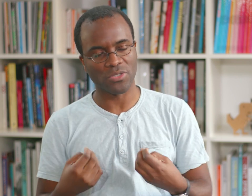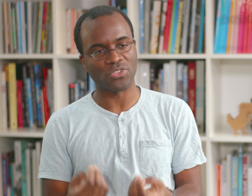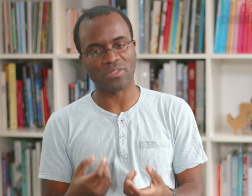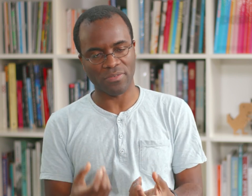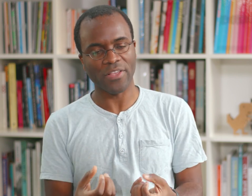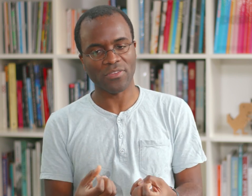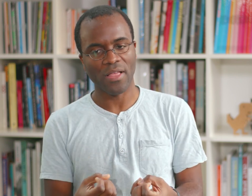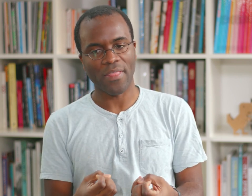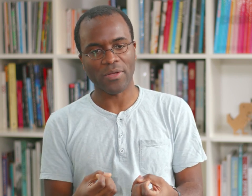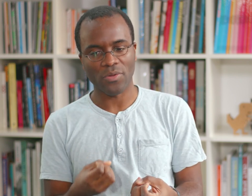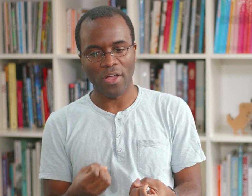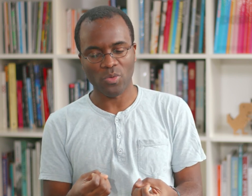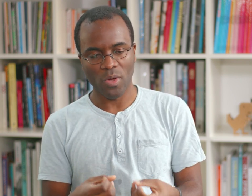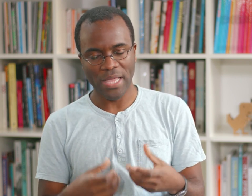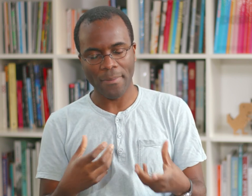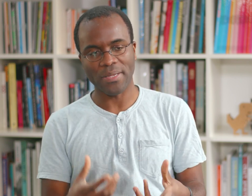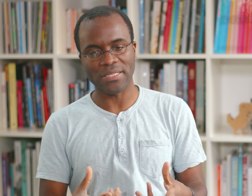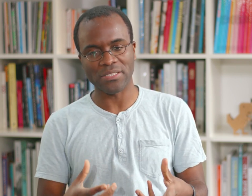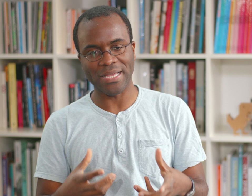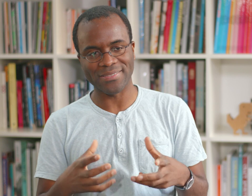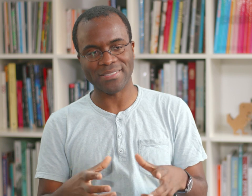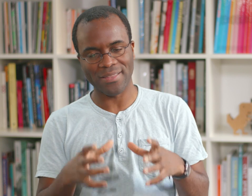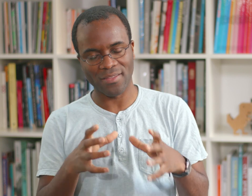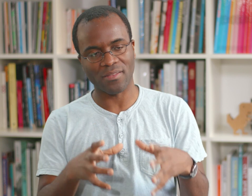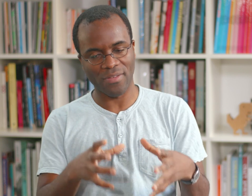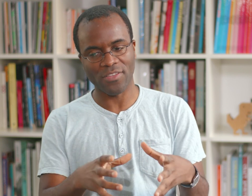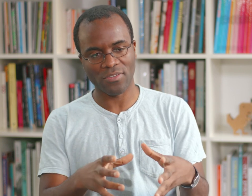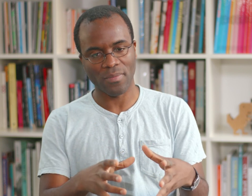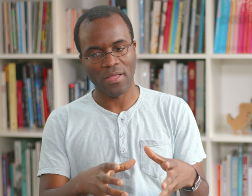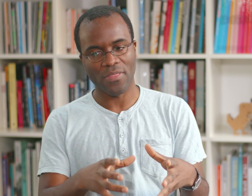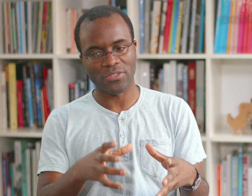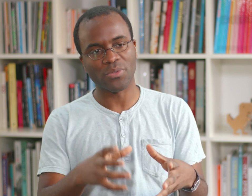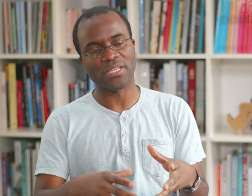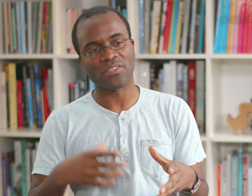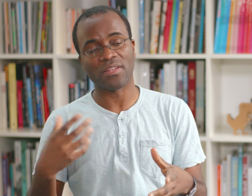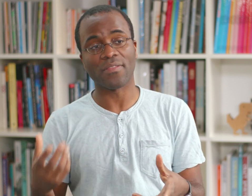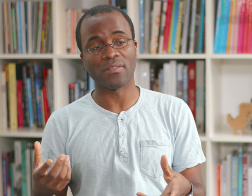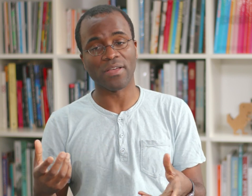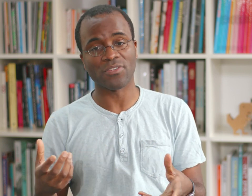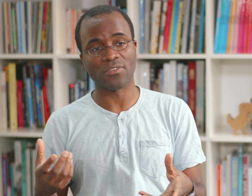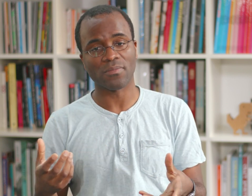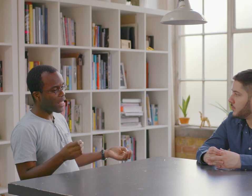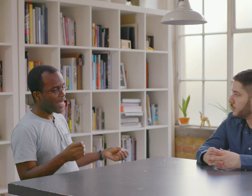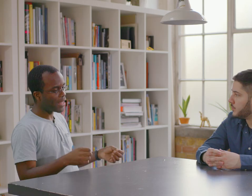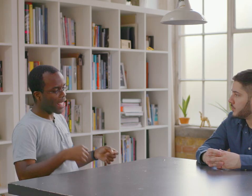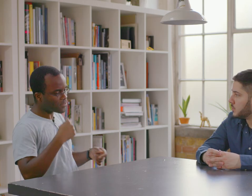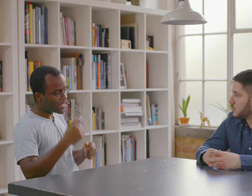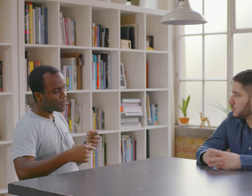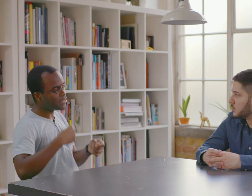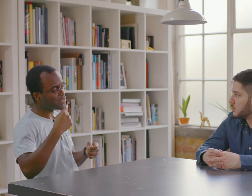the user's device they're going to ask what capabilities exist in this device that don't exist in other devices and as these capabilities